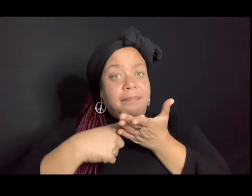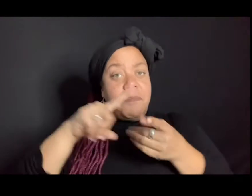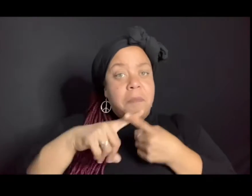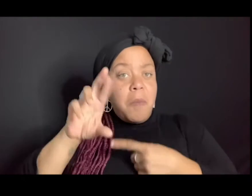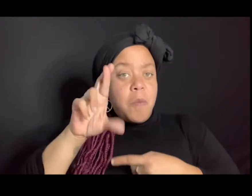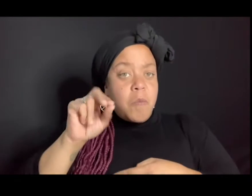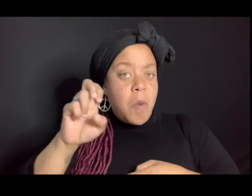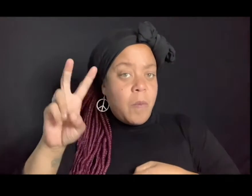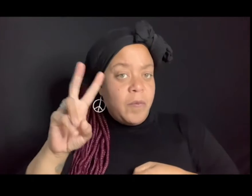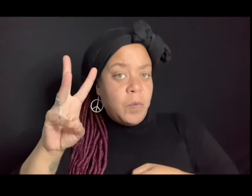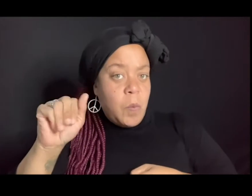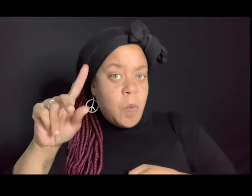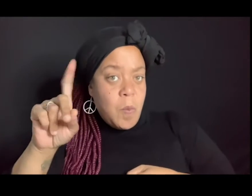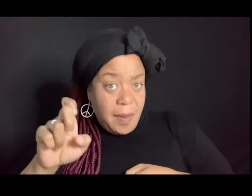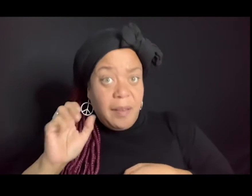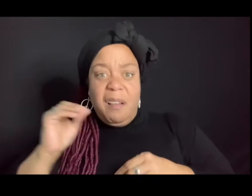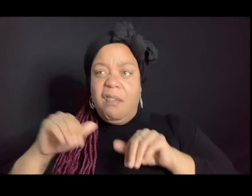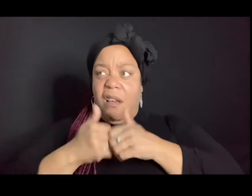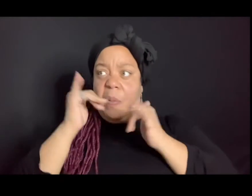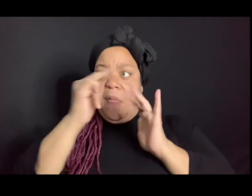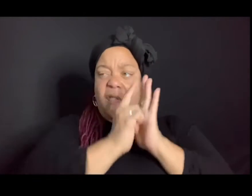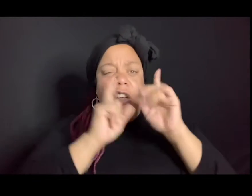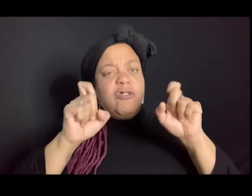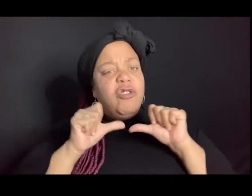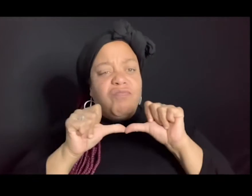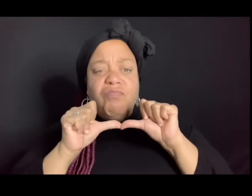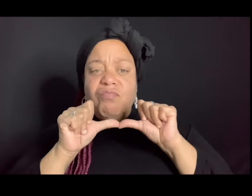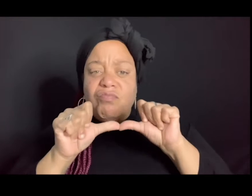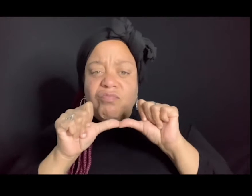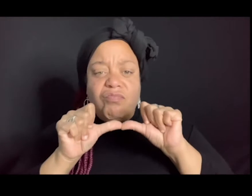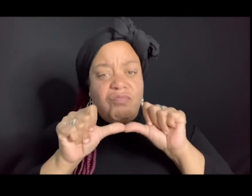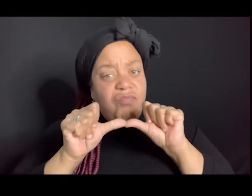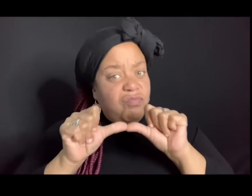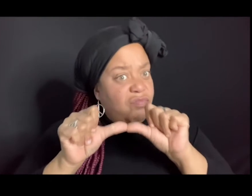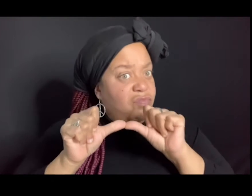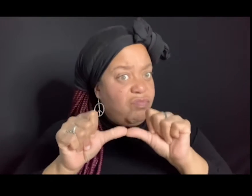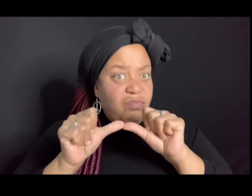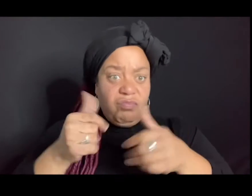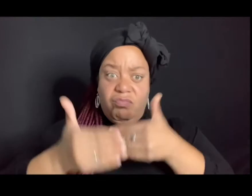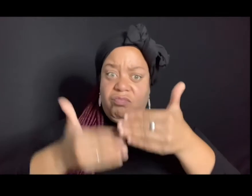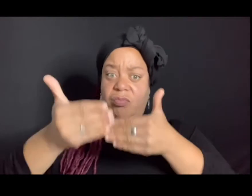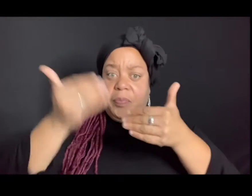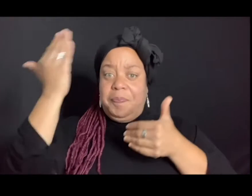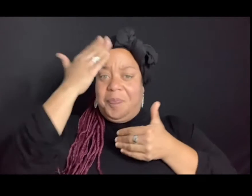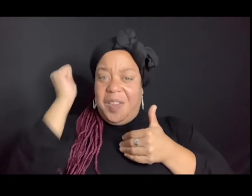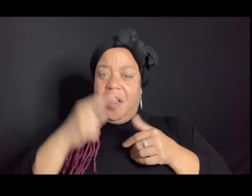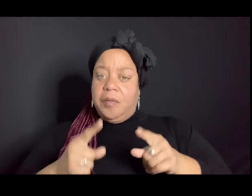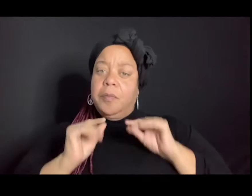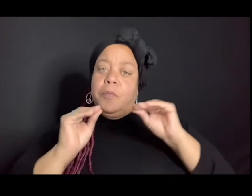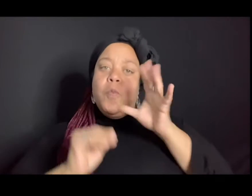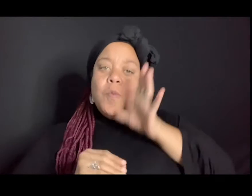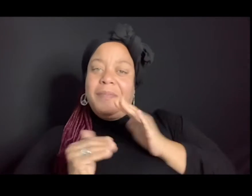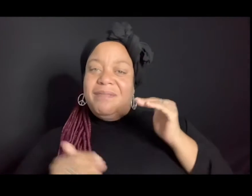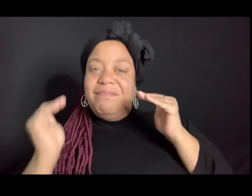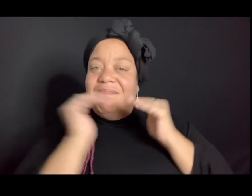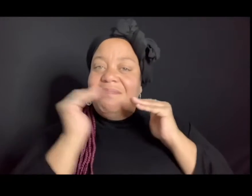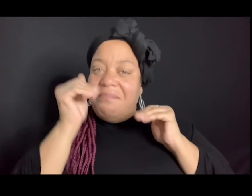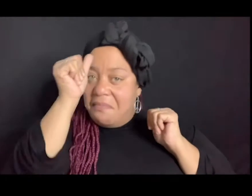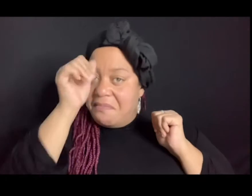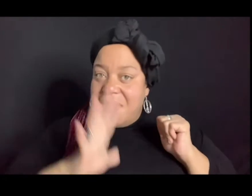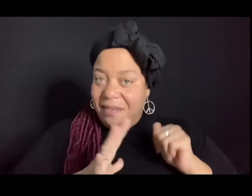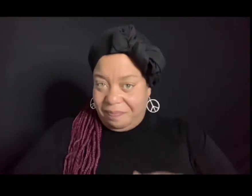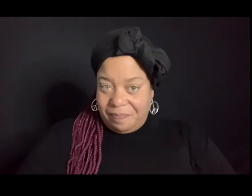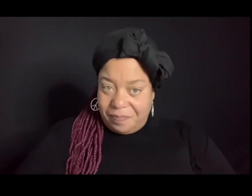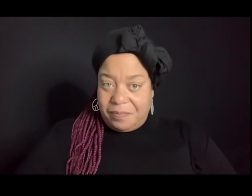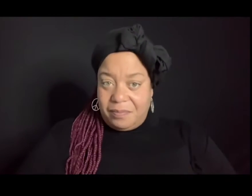that time, she definitely was saying, you know, Roe v. Wade is an important law to maintain because it puts women at an equal status